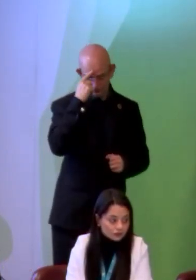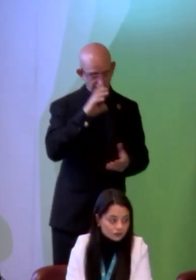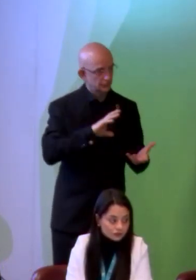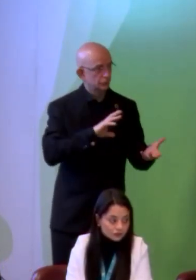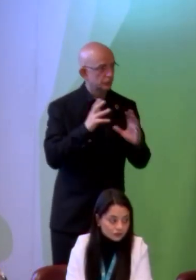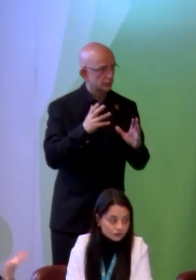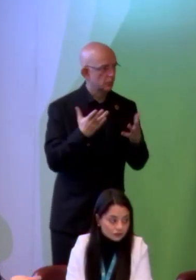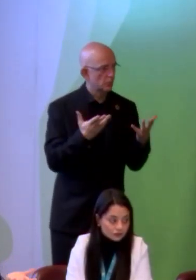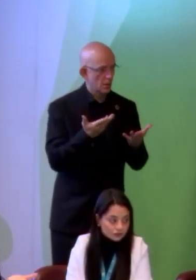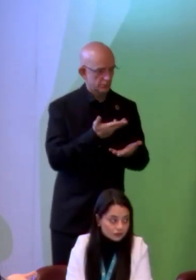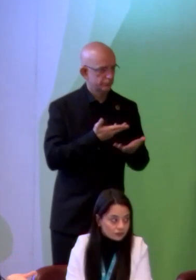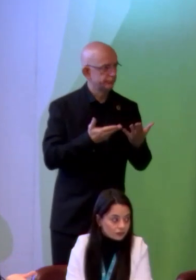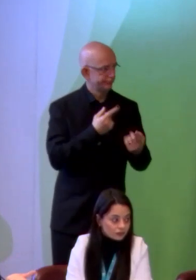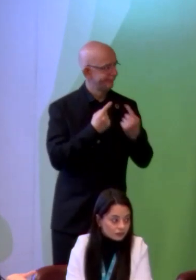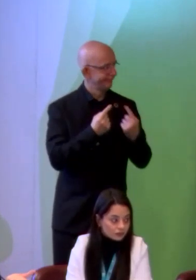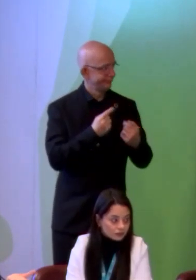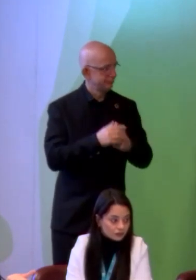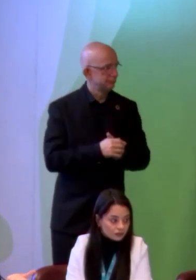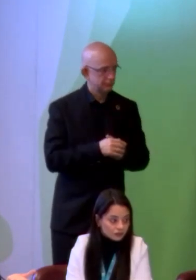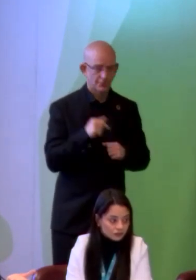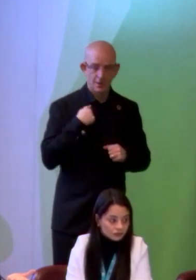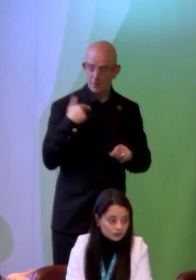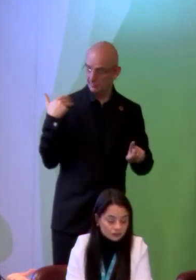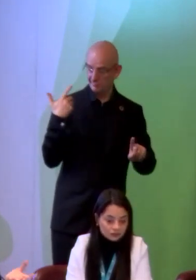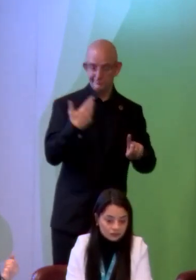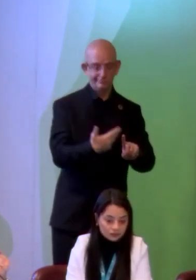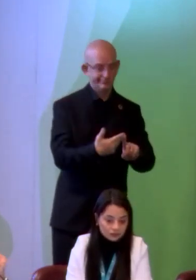something that changed our journey in this world.